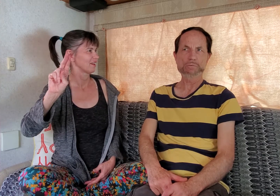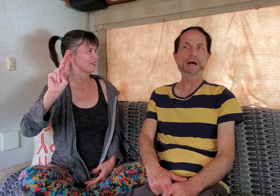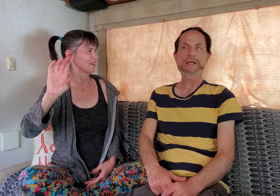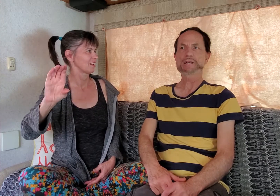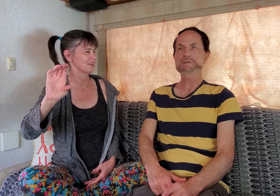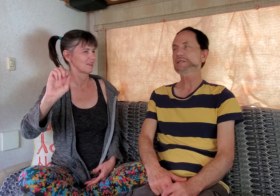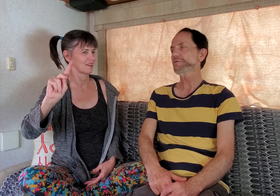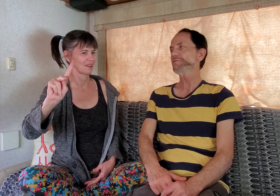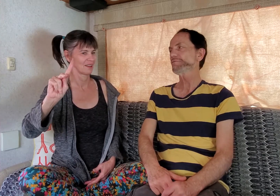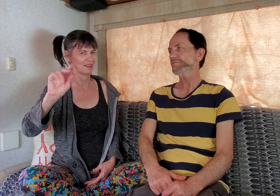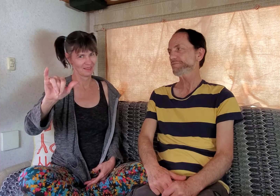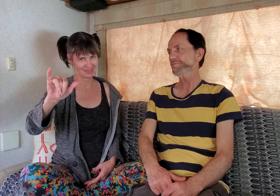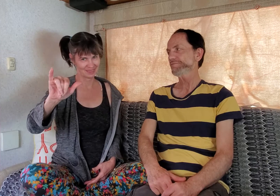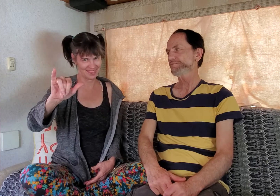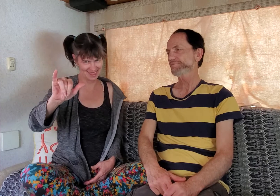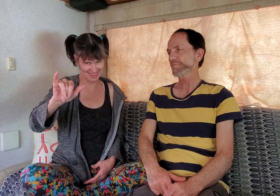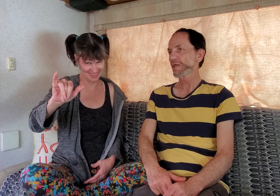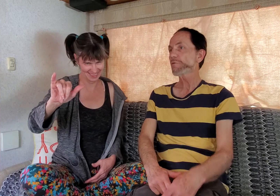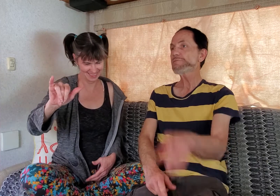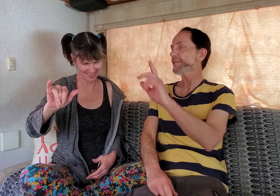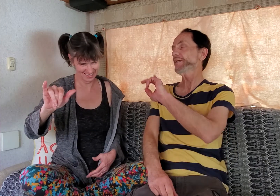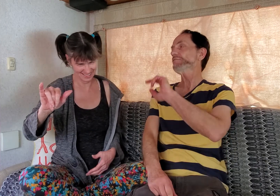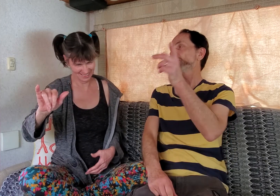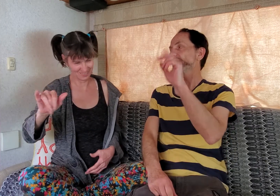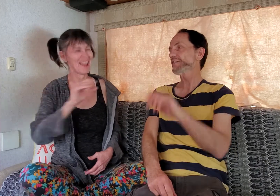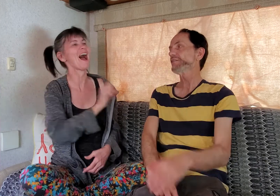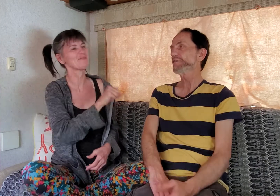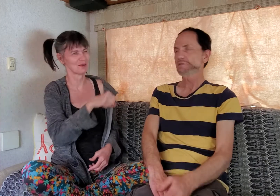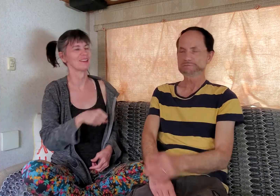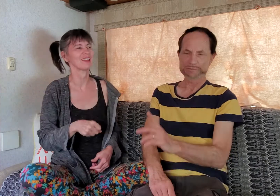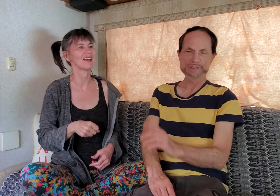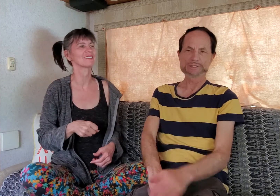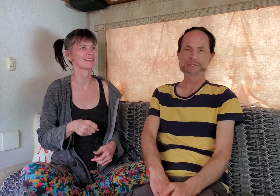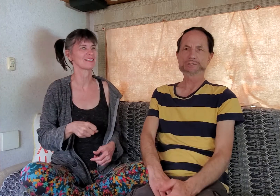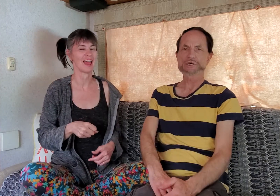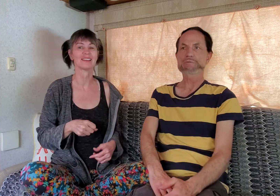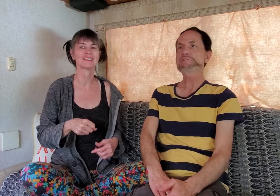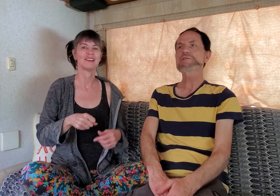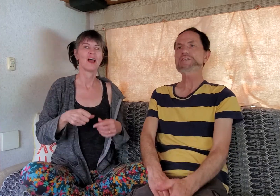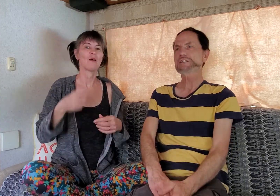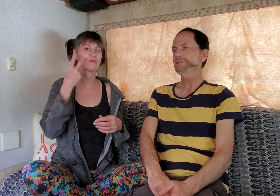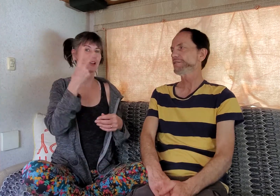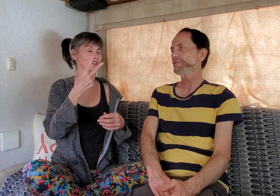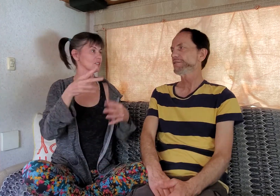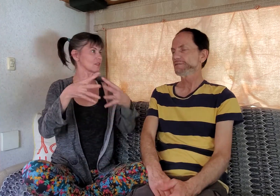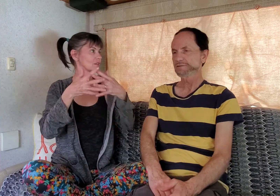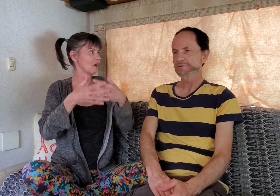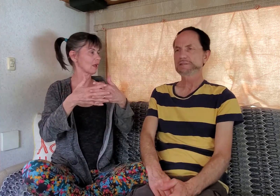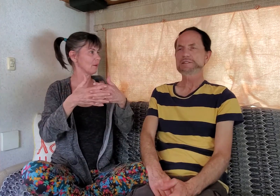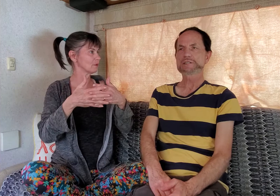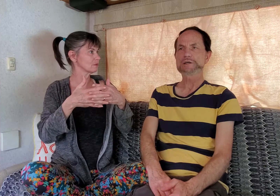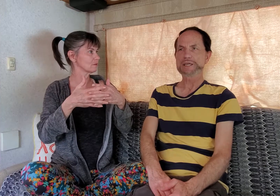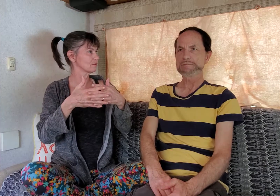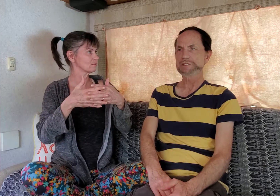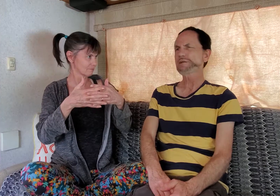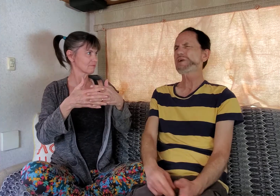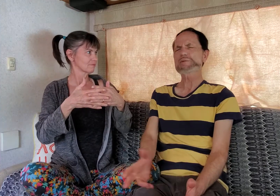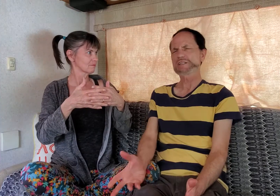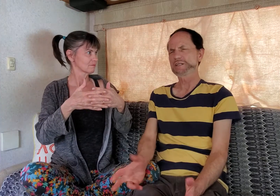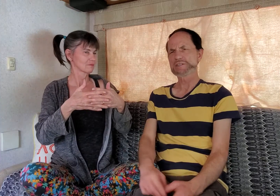Nolichucky, I believe. We've been there. We have been. We've been to the Nolichucky. Yes. We've seen. And we've actually seen the log cabin. The log cabin. It's a replica of his